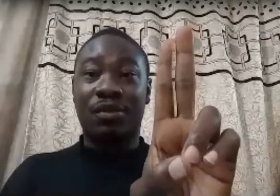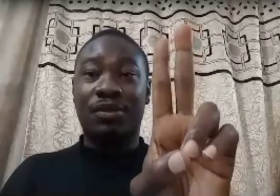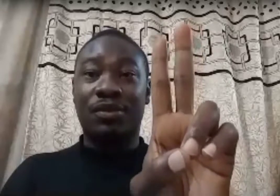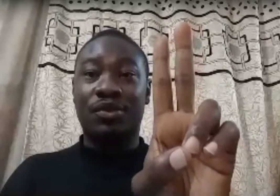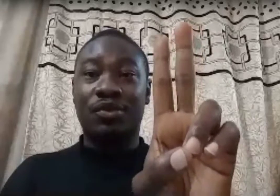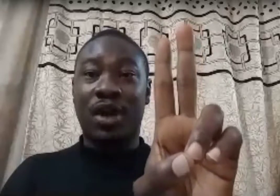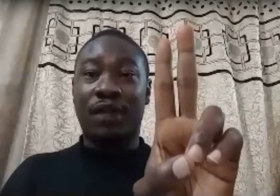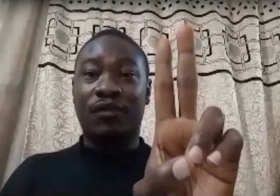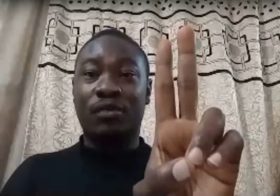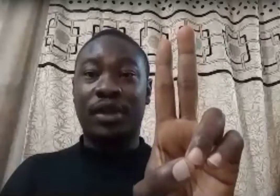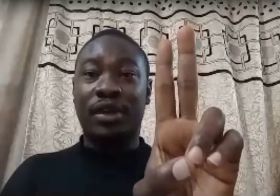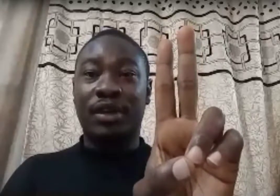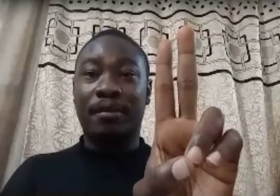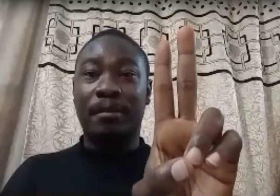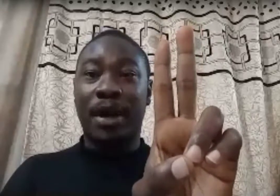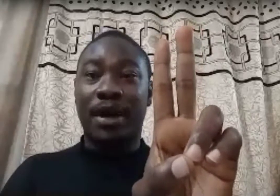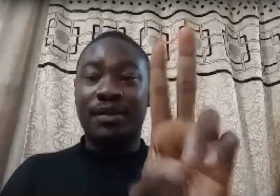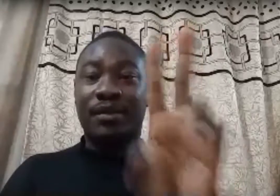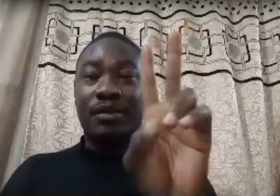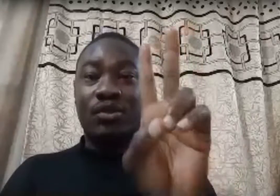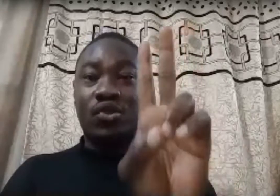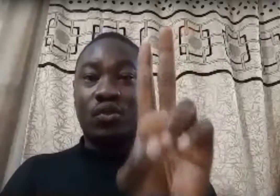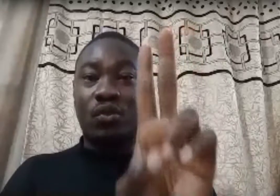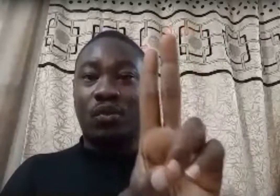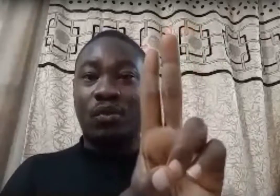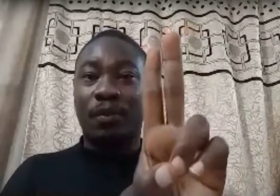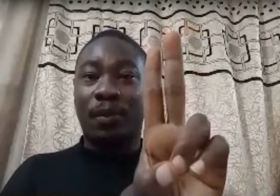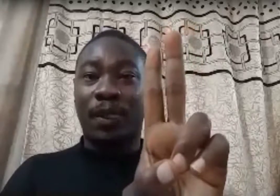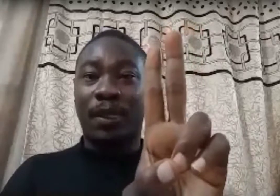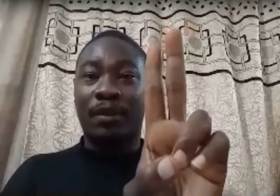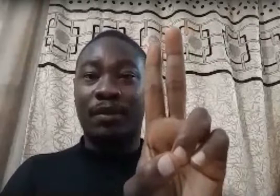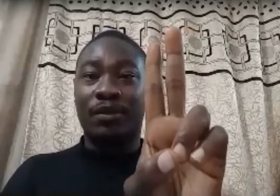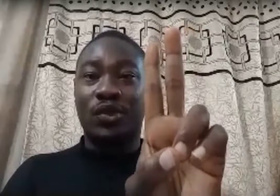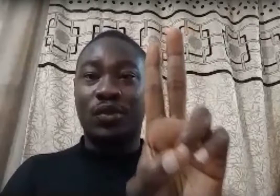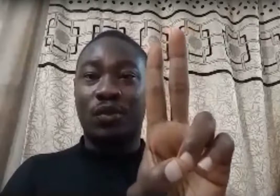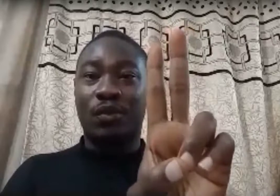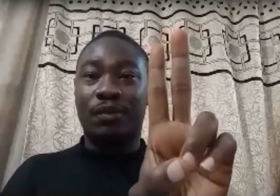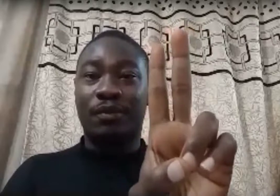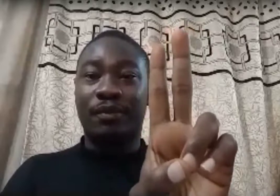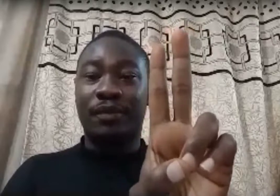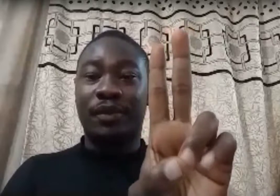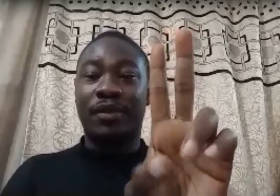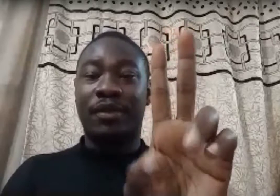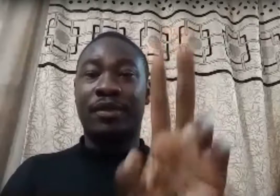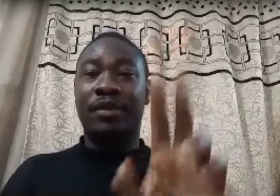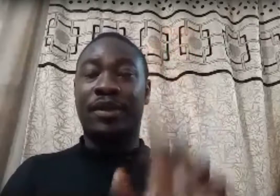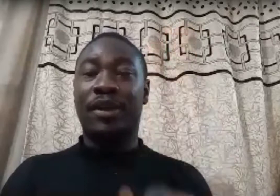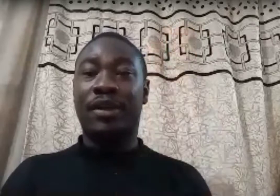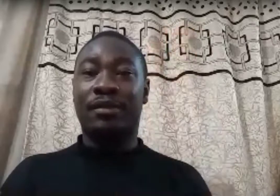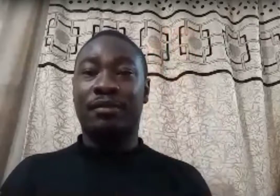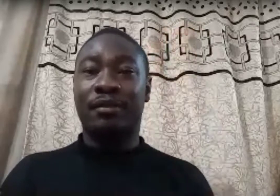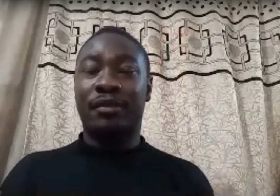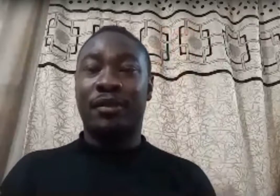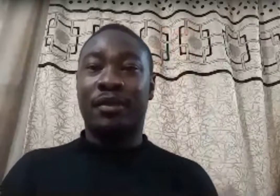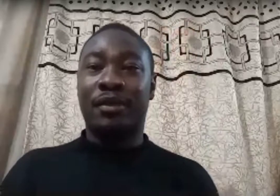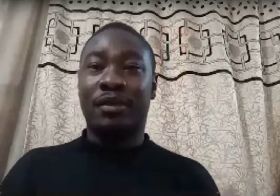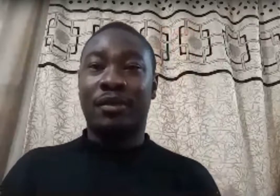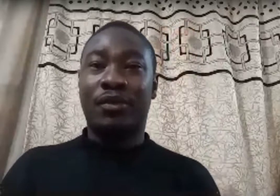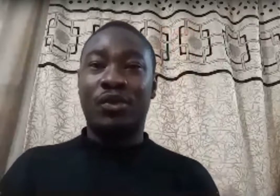be balanced. 2, 2. 3, because when I was learning sign